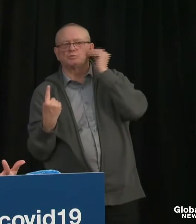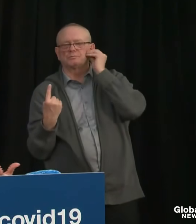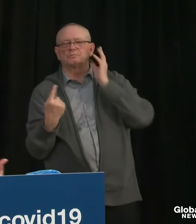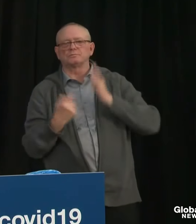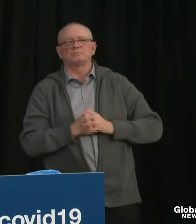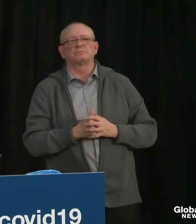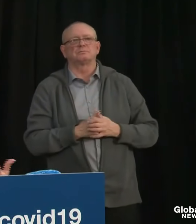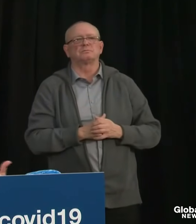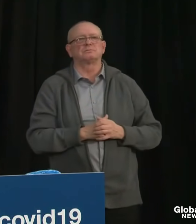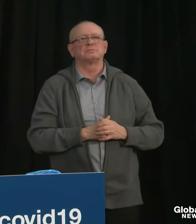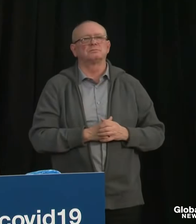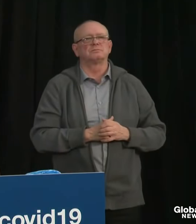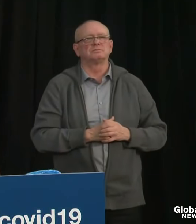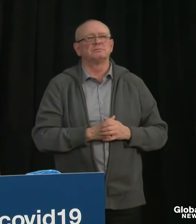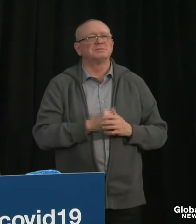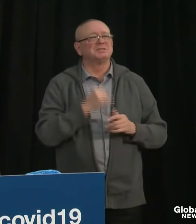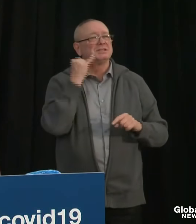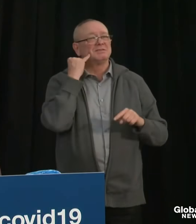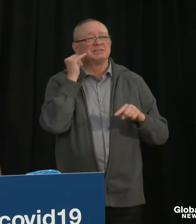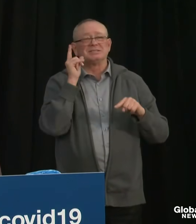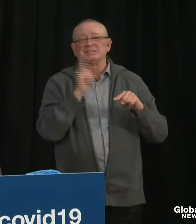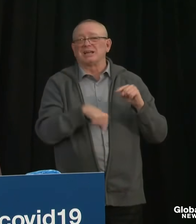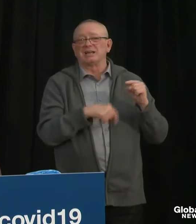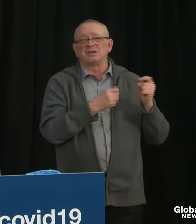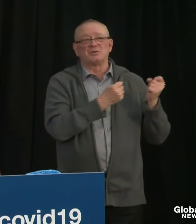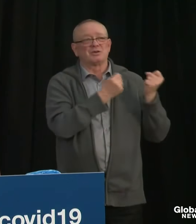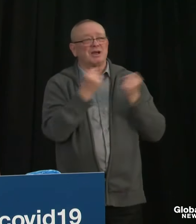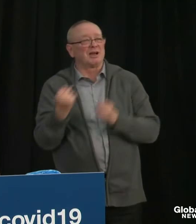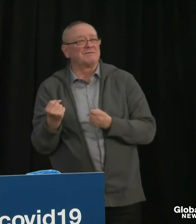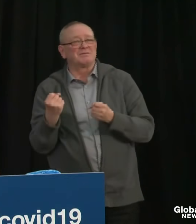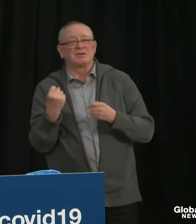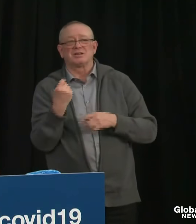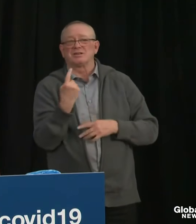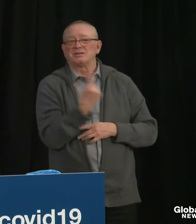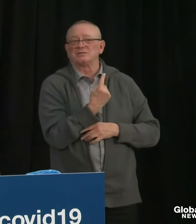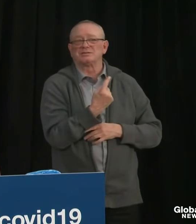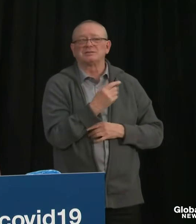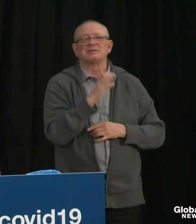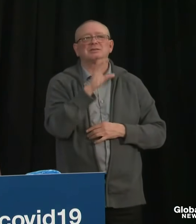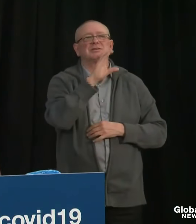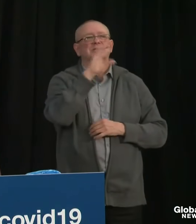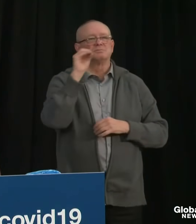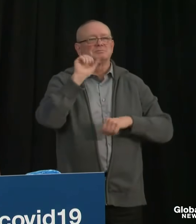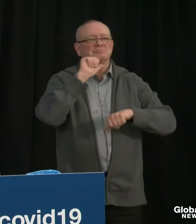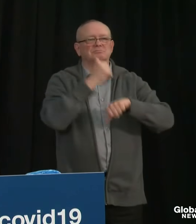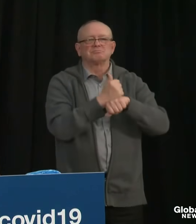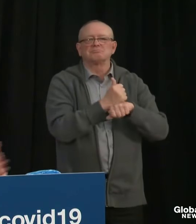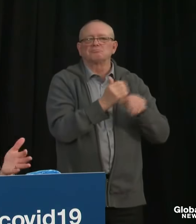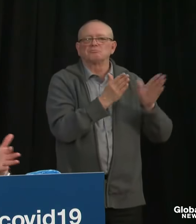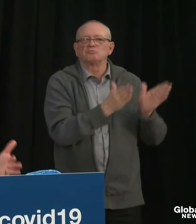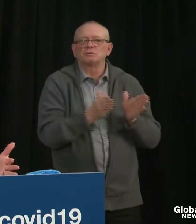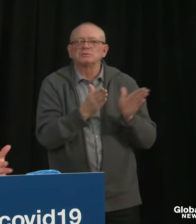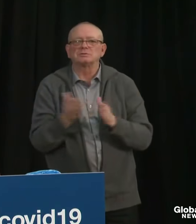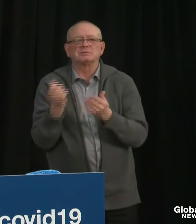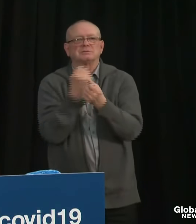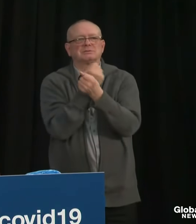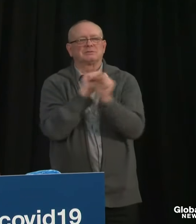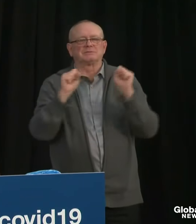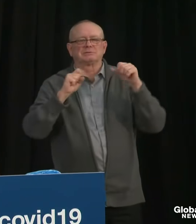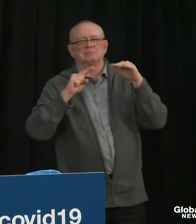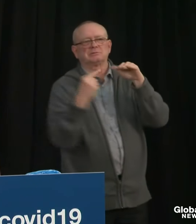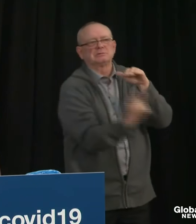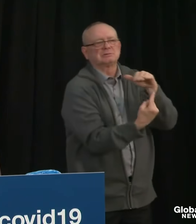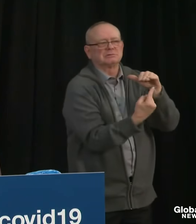can't do that, there's been a lot of work with the companies to make arrangements for them to have safe isolation spaces to complete that period of